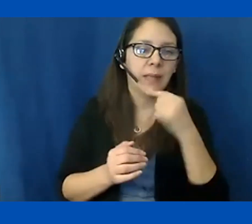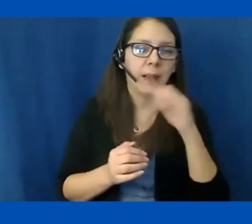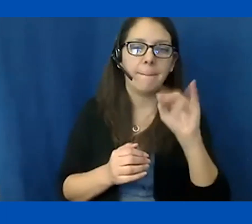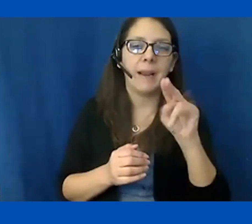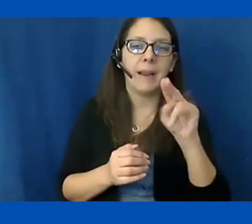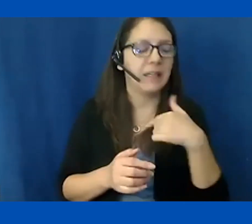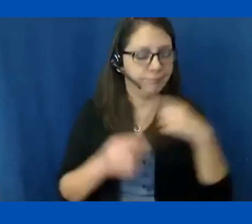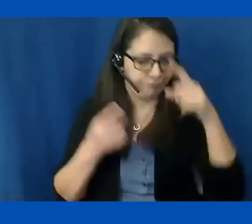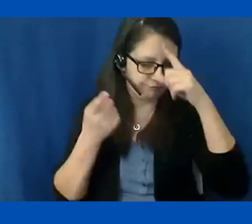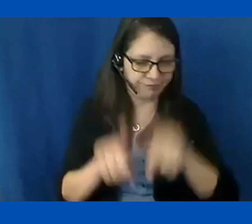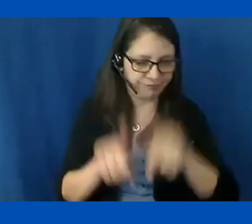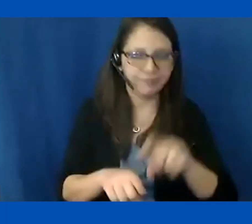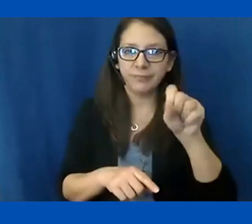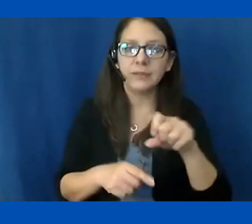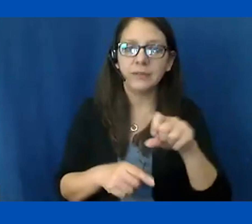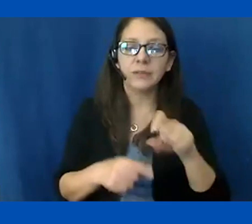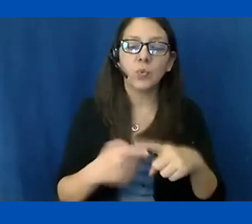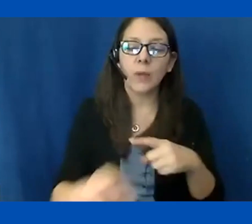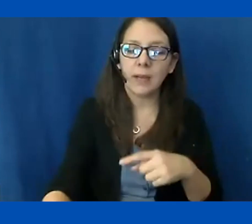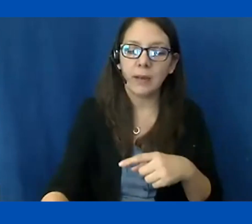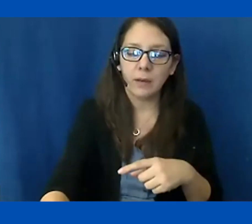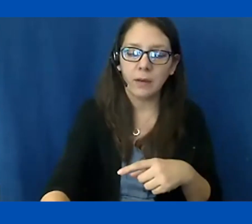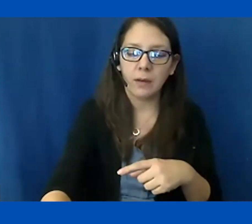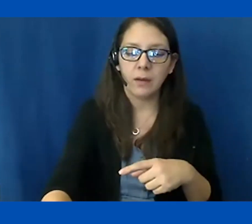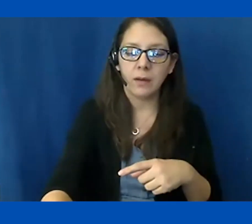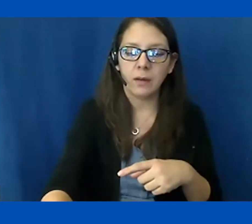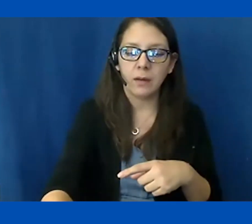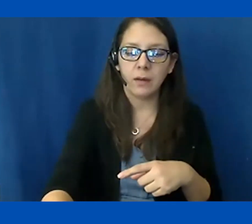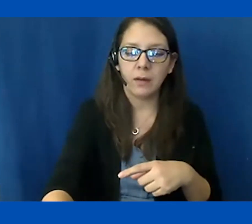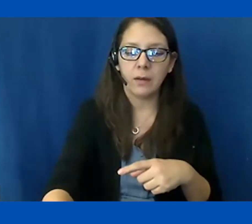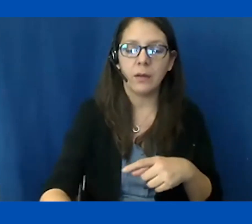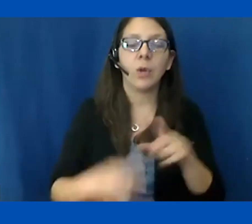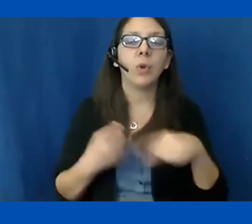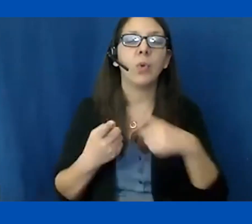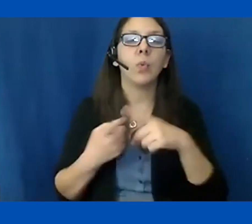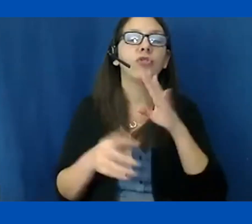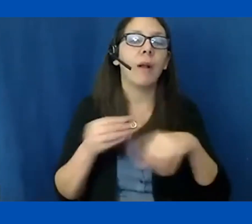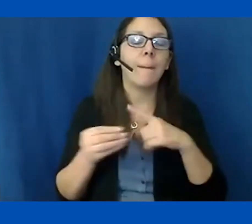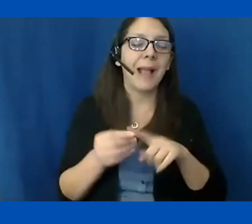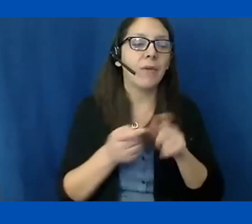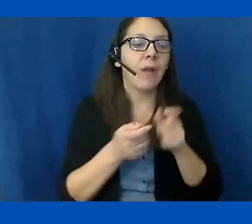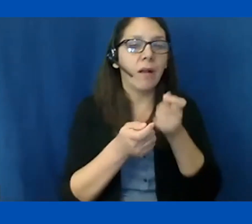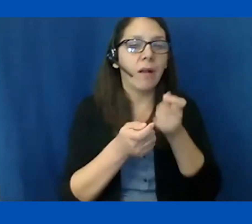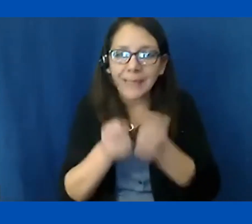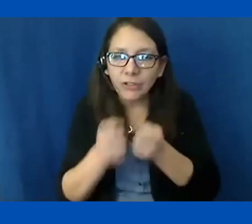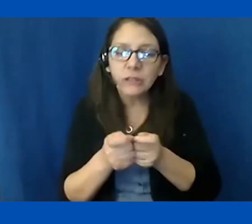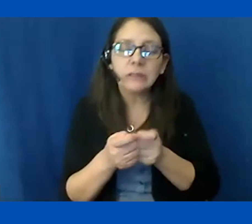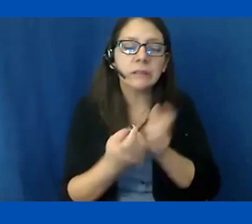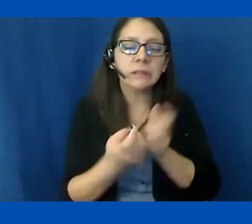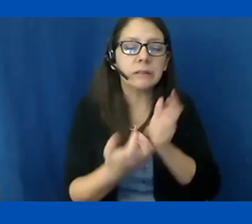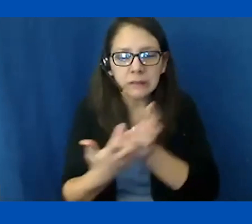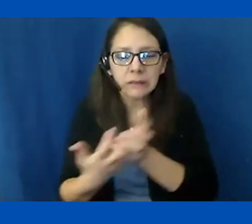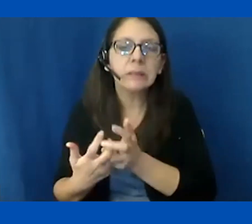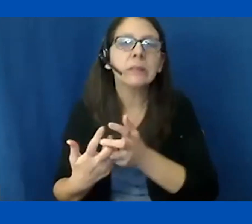you know, when you talk about some of those different like accommodations and different things like that, like I really want to go back